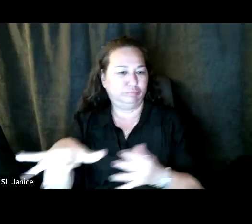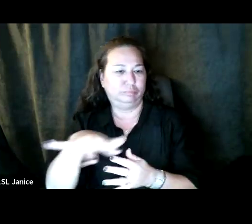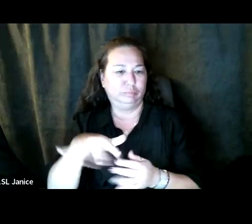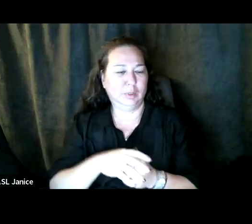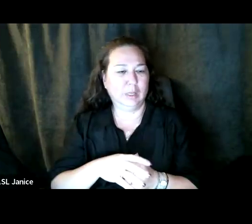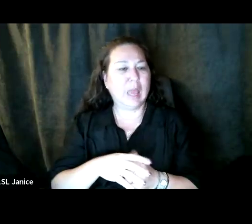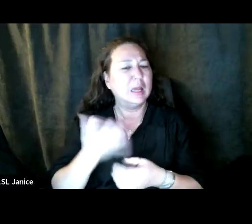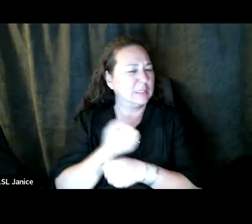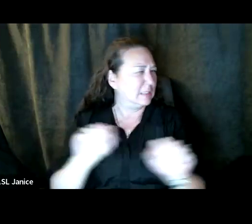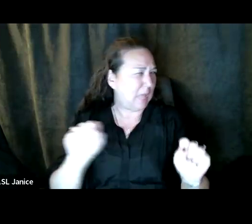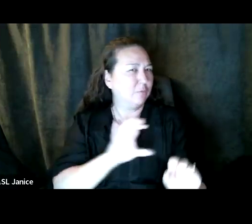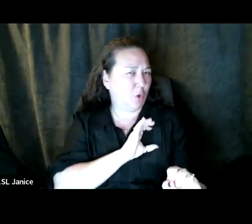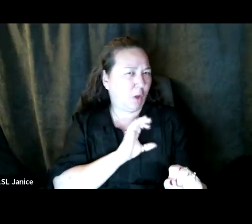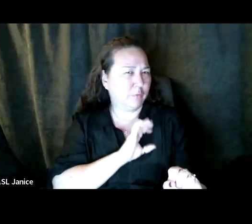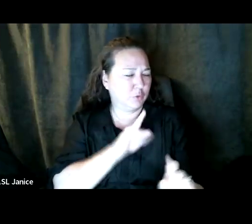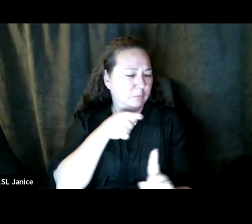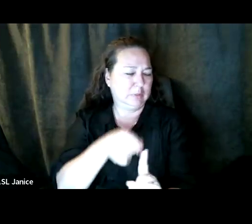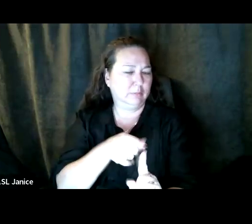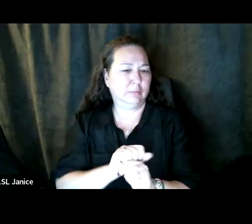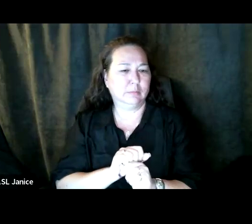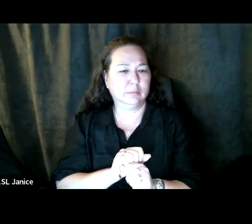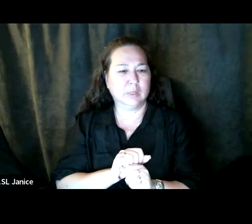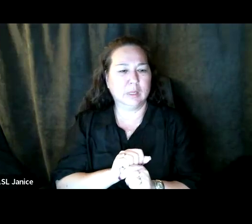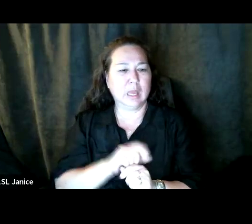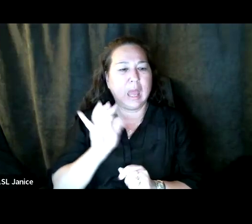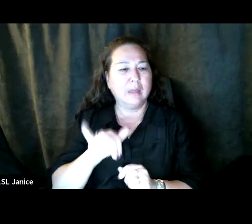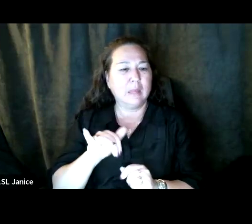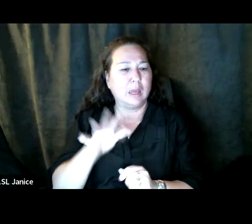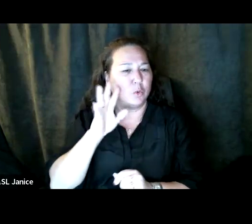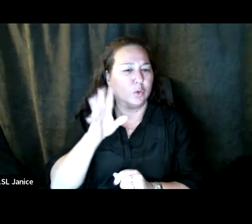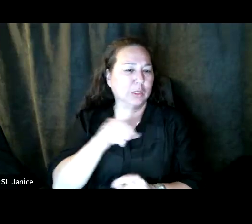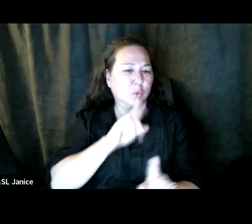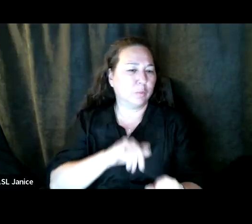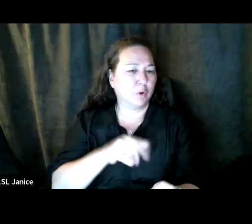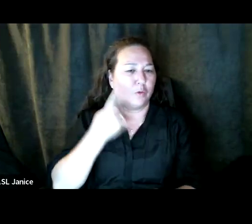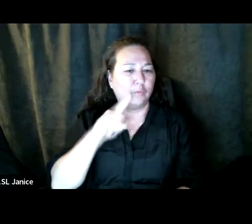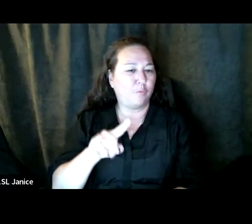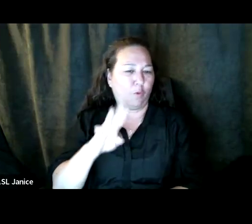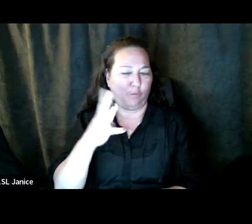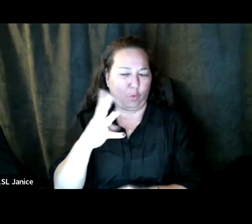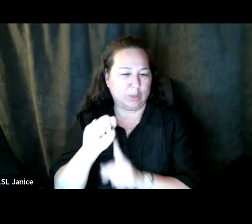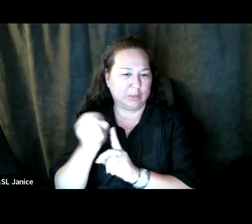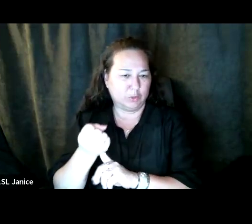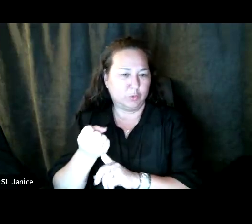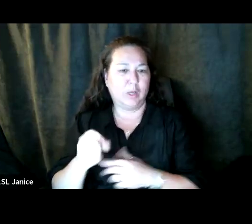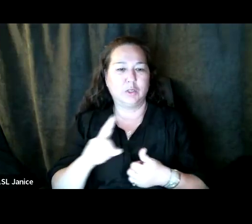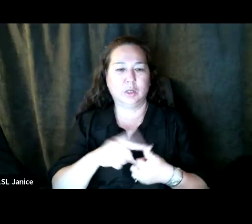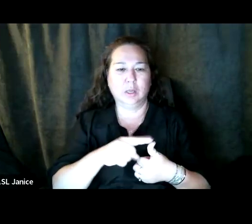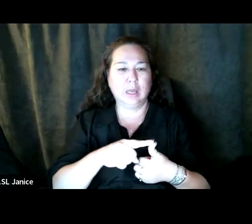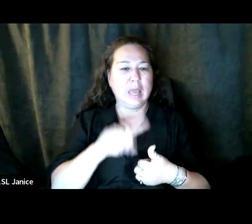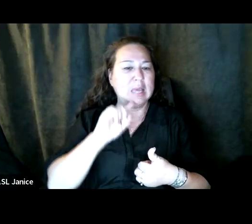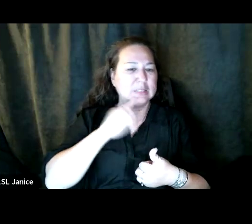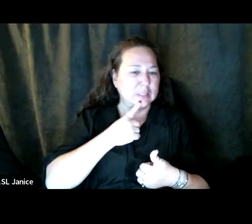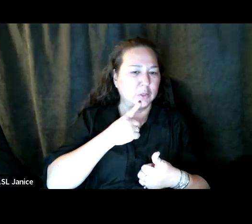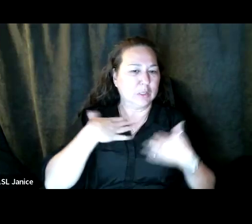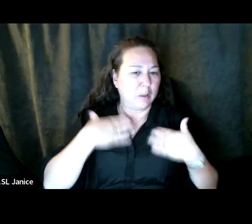those officers may create reports to 4 situations: serious bodily harm inflicted by a student, serious